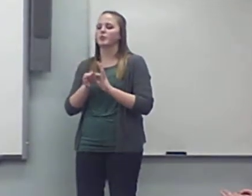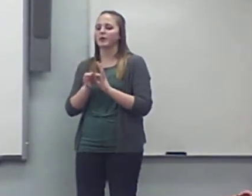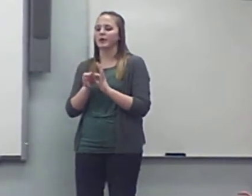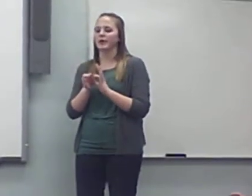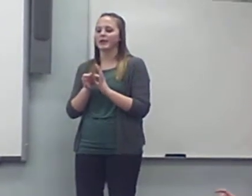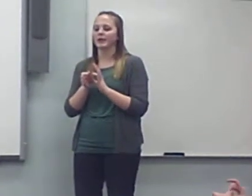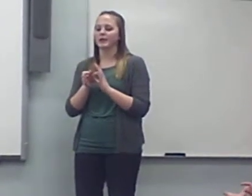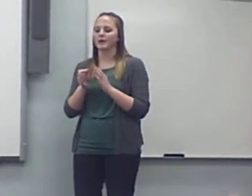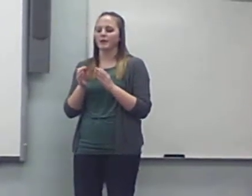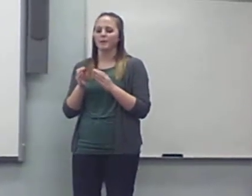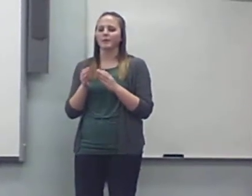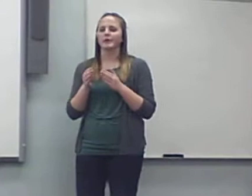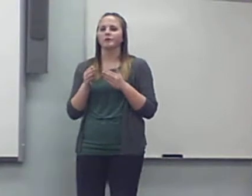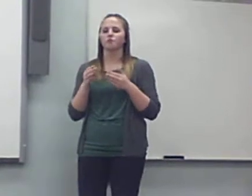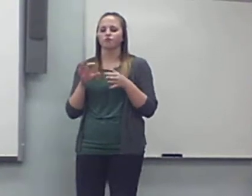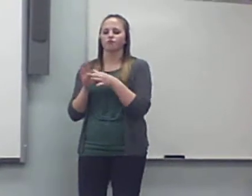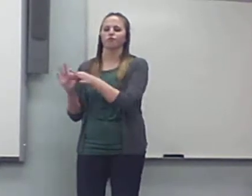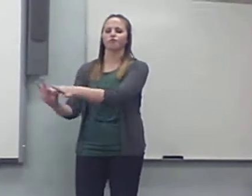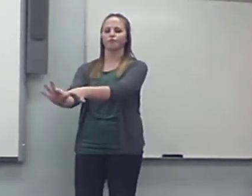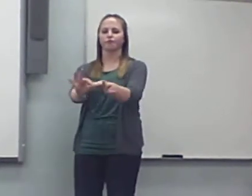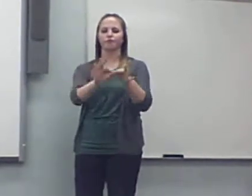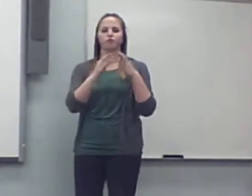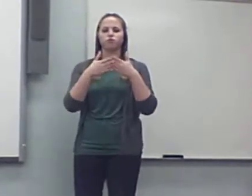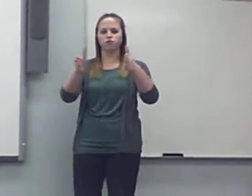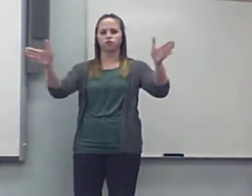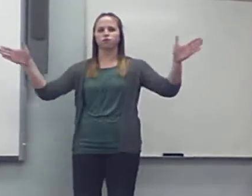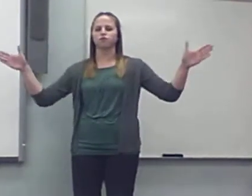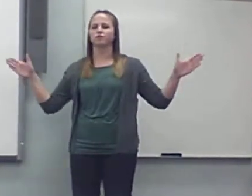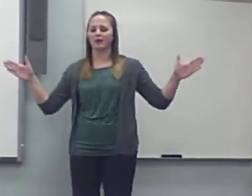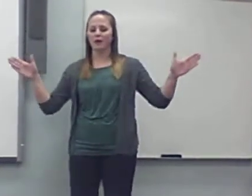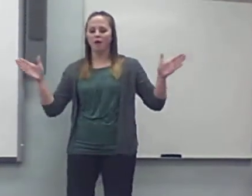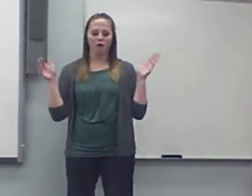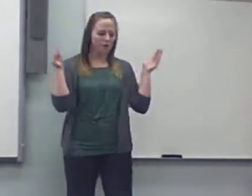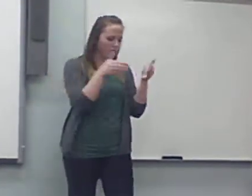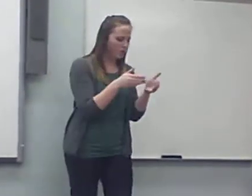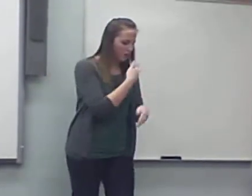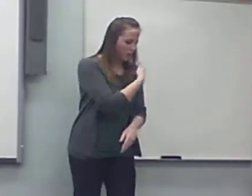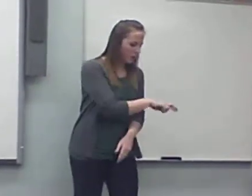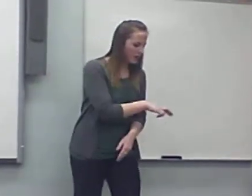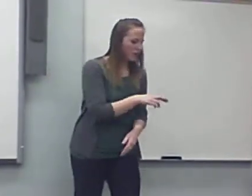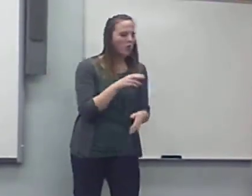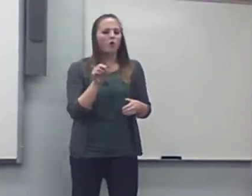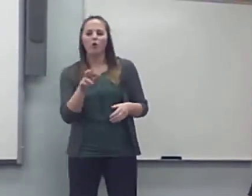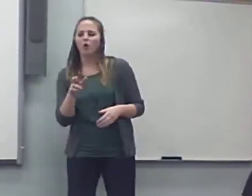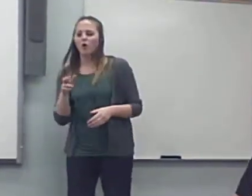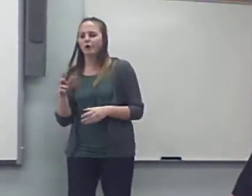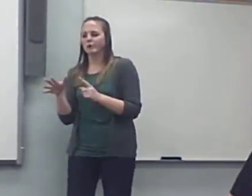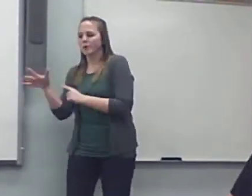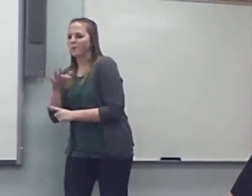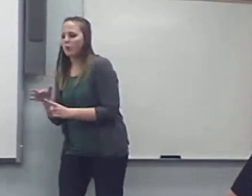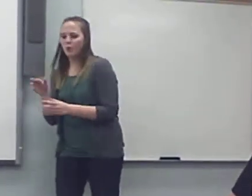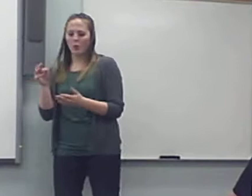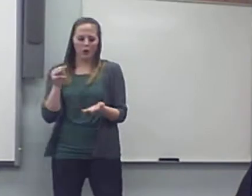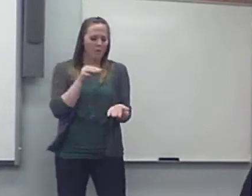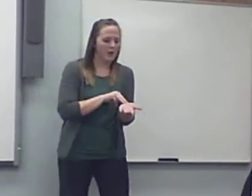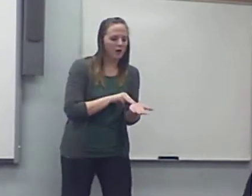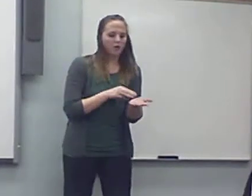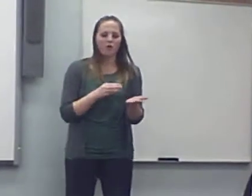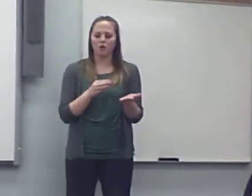for an interpreter, because it only grows this part of the muscle, and then it's never even going to get as big as you want to, because you didn't use anything